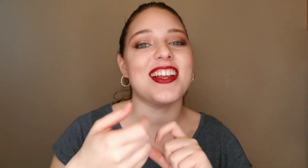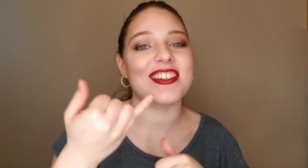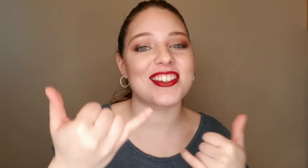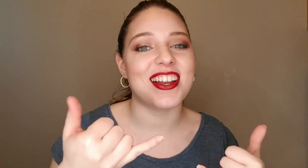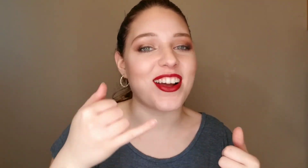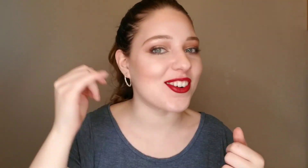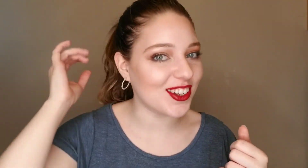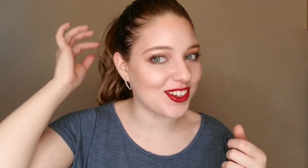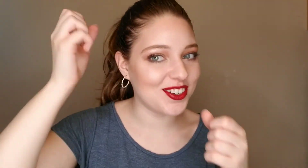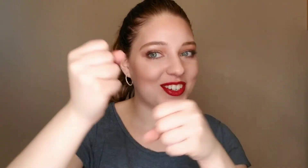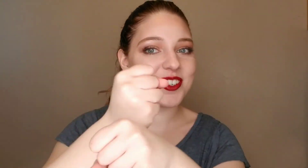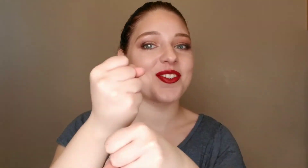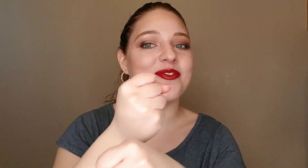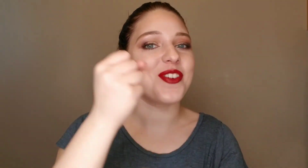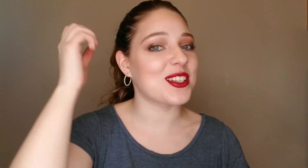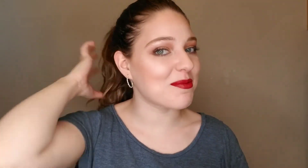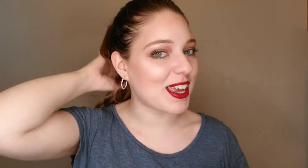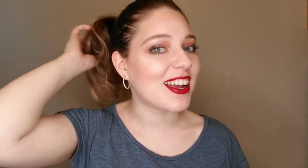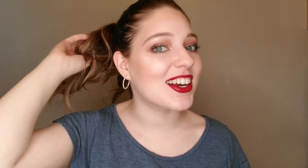change now and fix my hair.